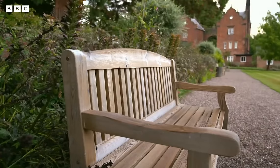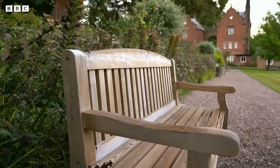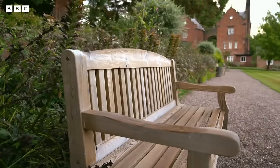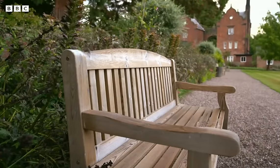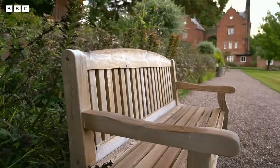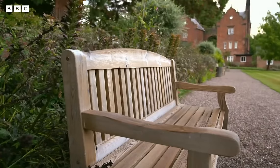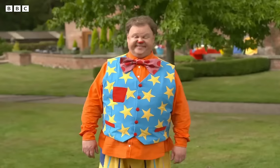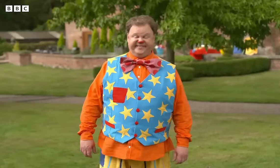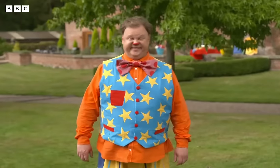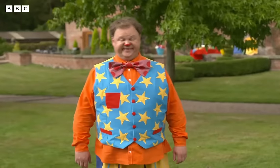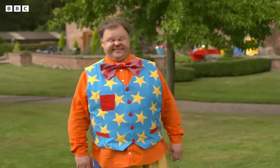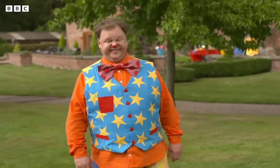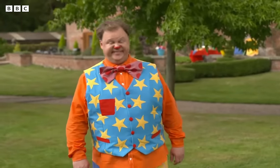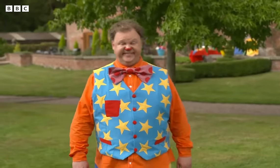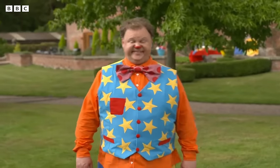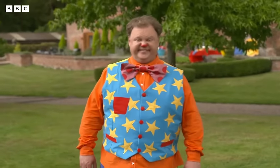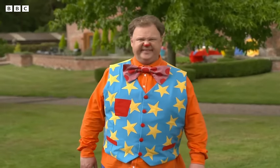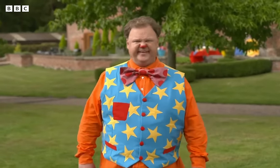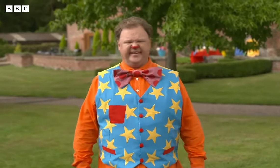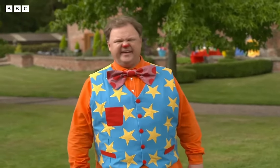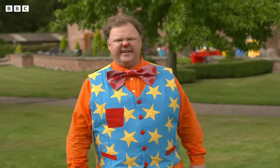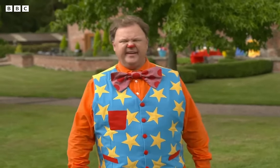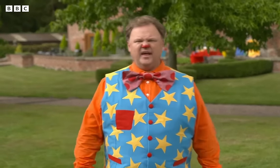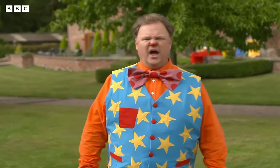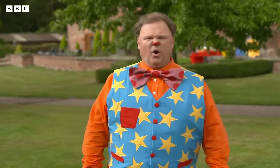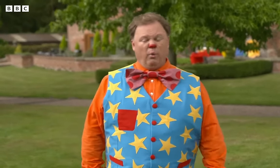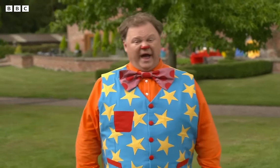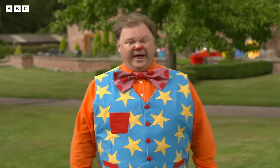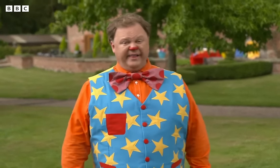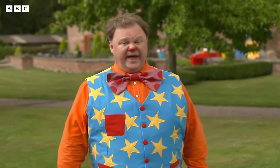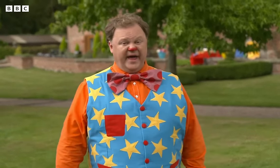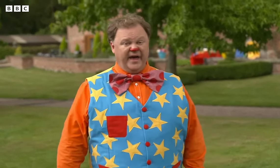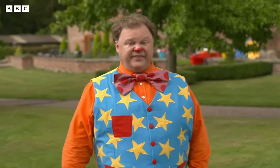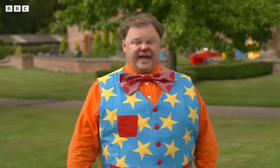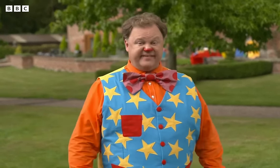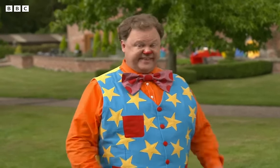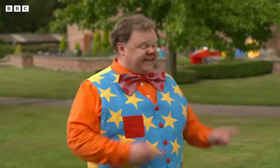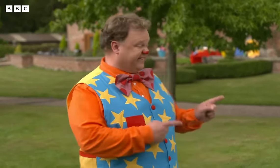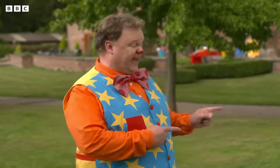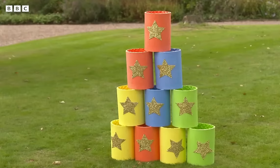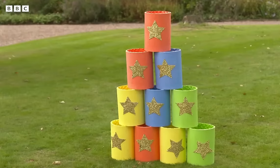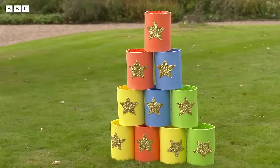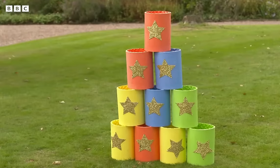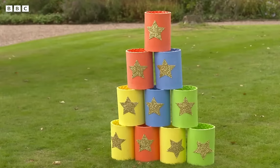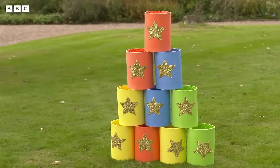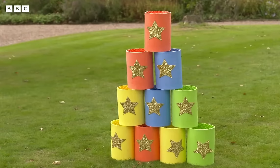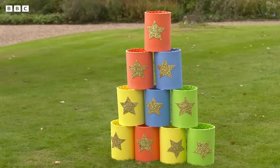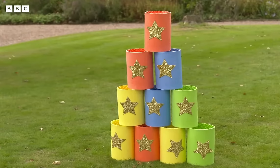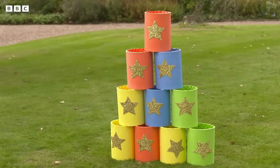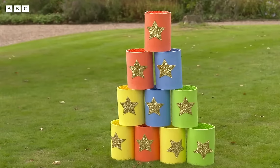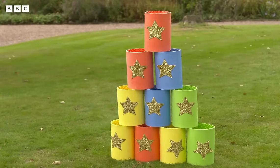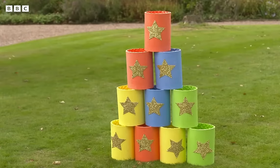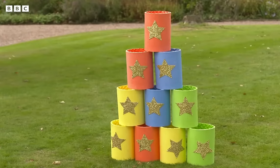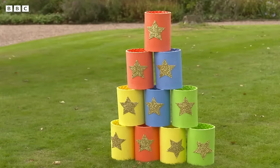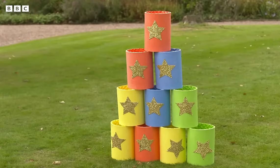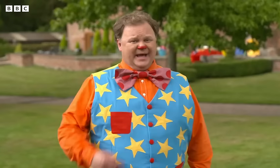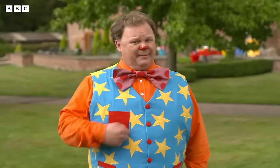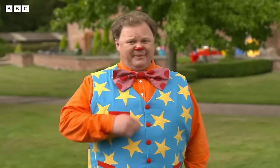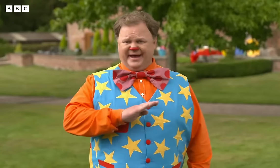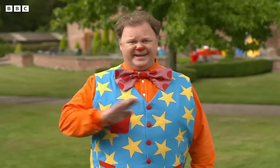Why don't you try another game? What's next? Well, there's this game of Tin Can Alley. But I